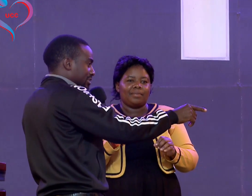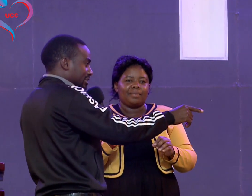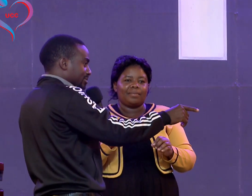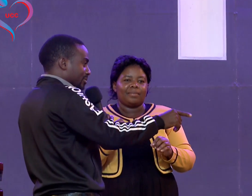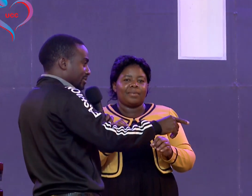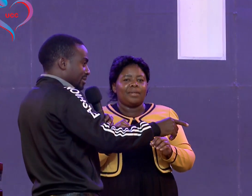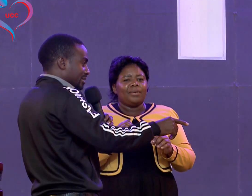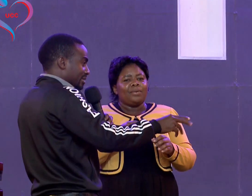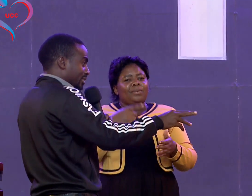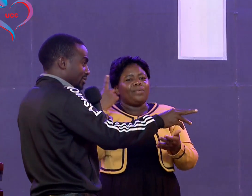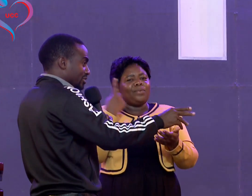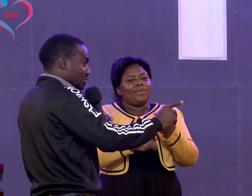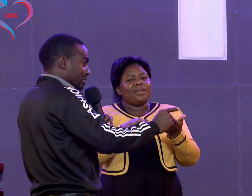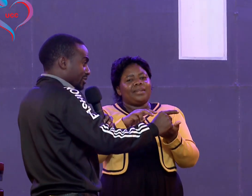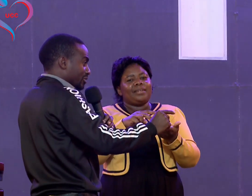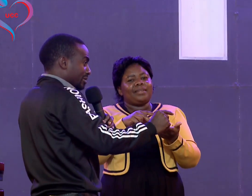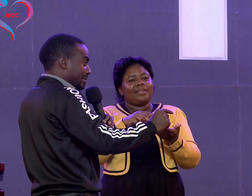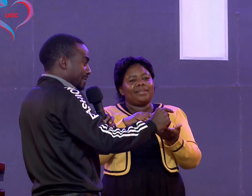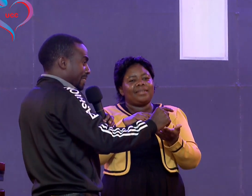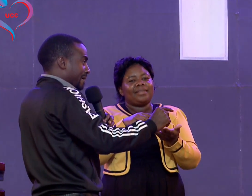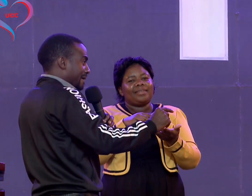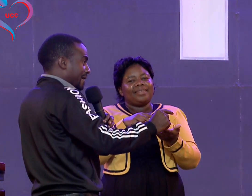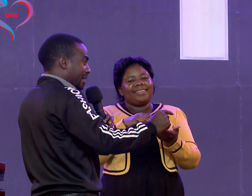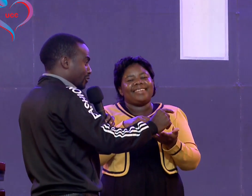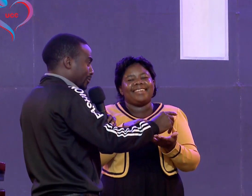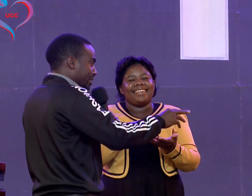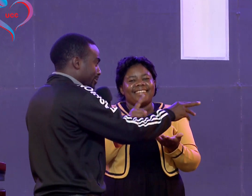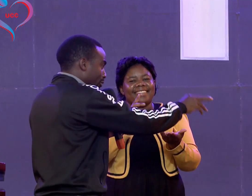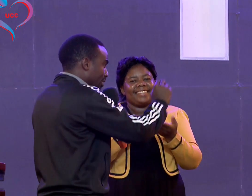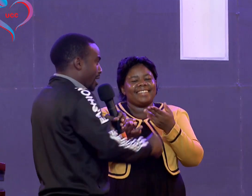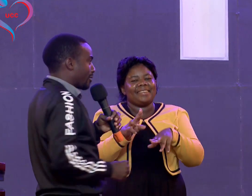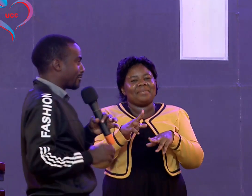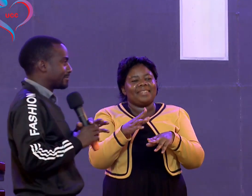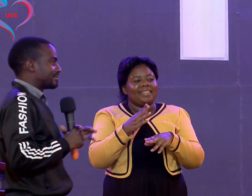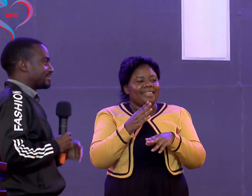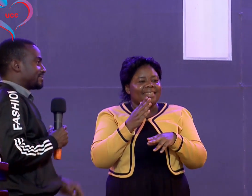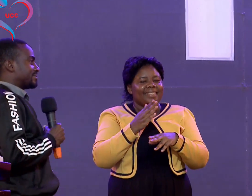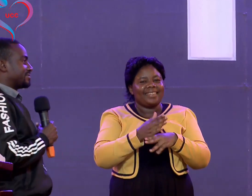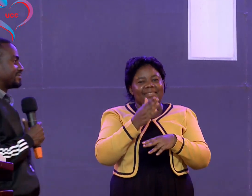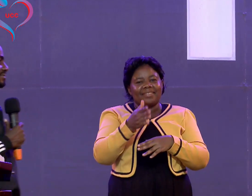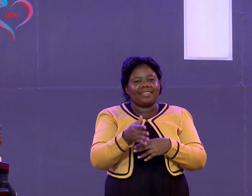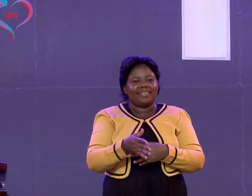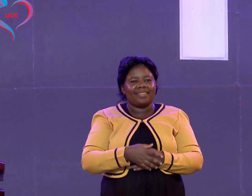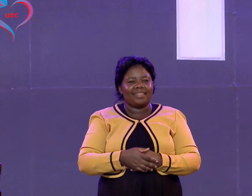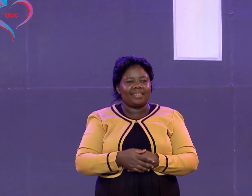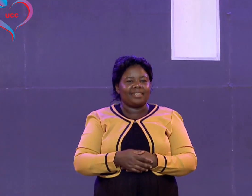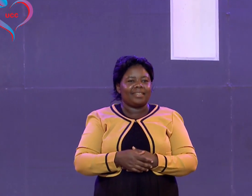bwe nkukwasiza essimu. Ya milioni nne ziwerako hiyo jolaba. Aha, katubulira wao.